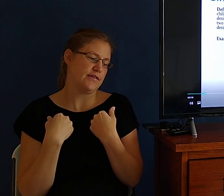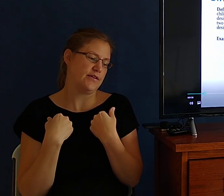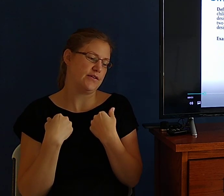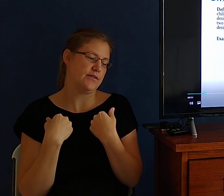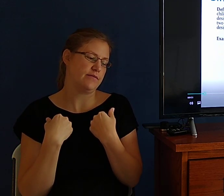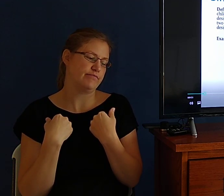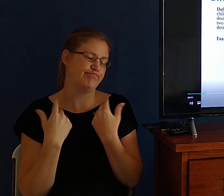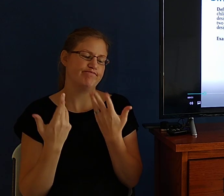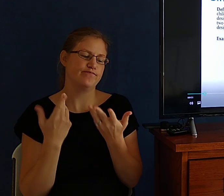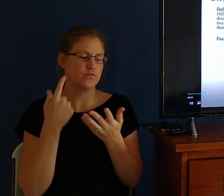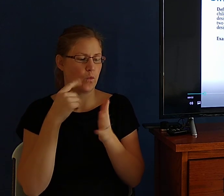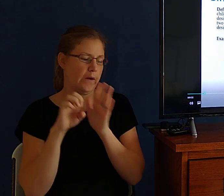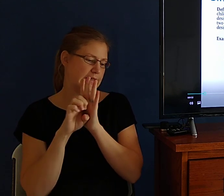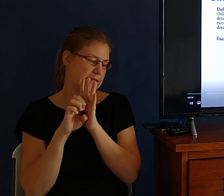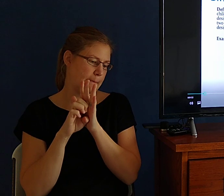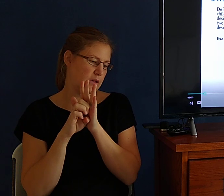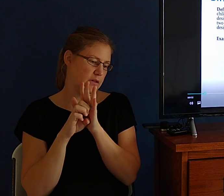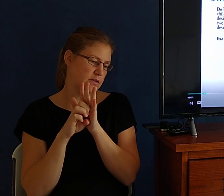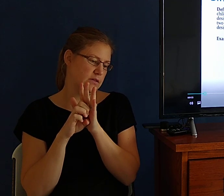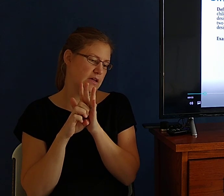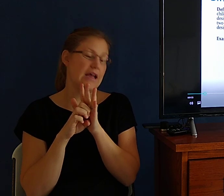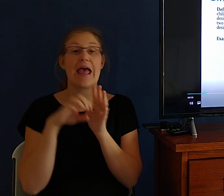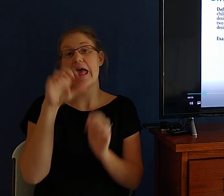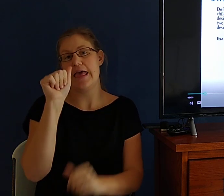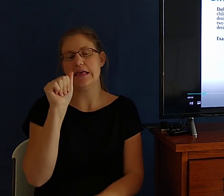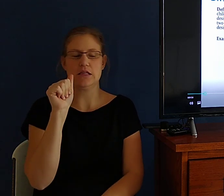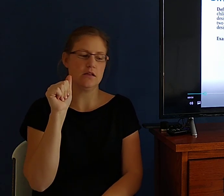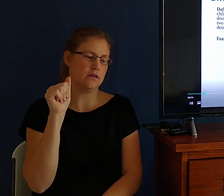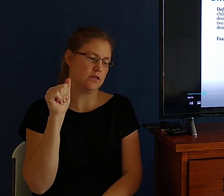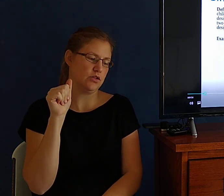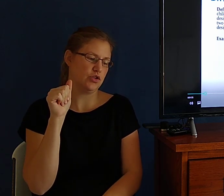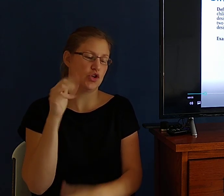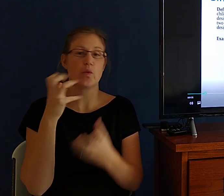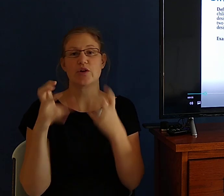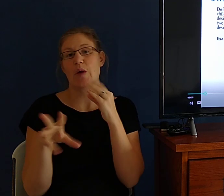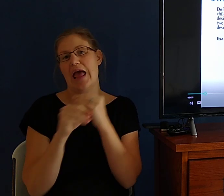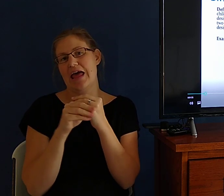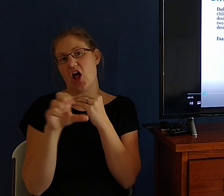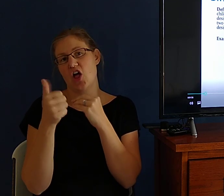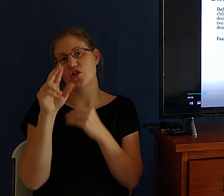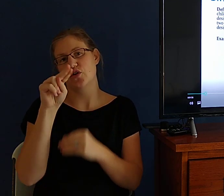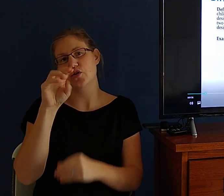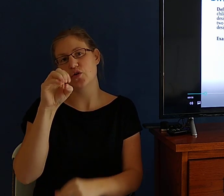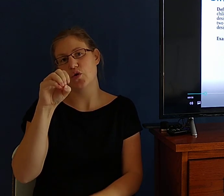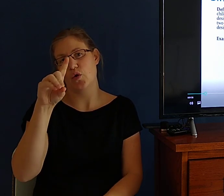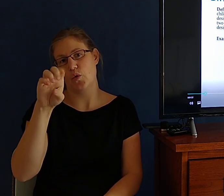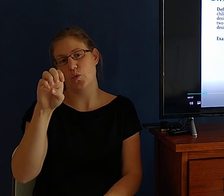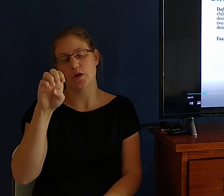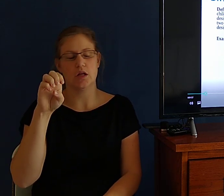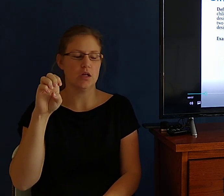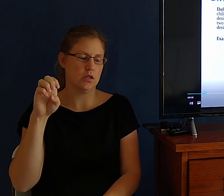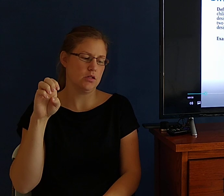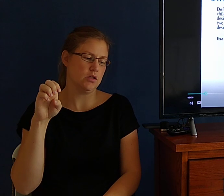for example, this node A, and you want to add another node, and you